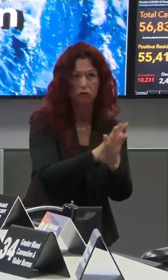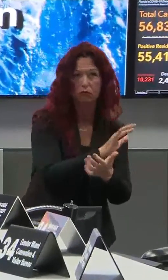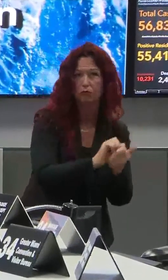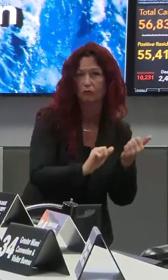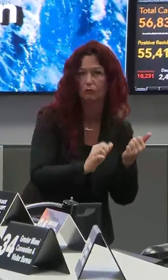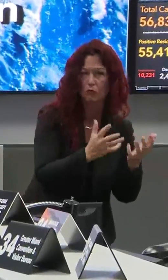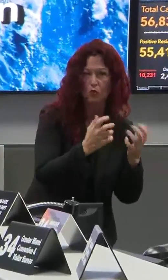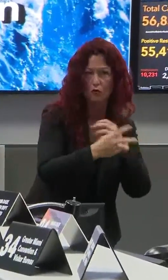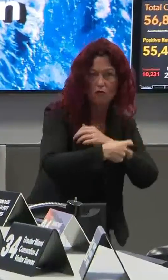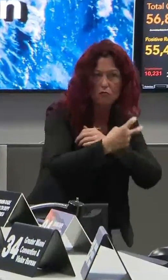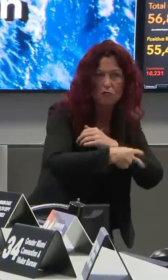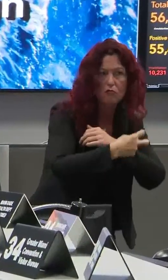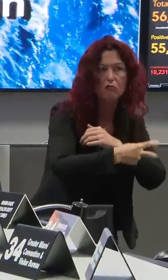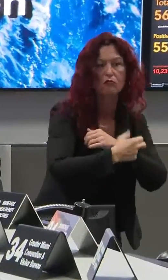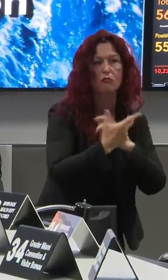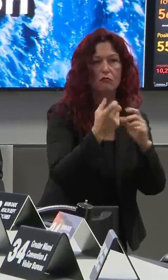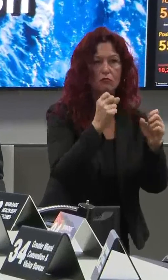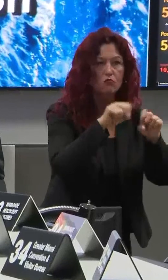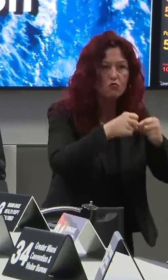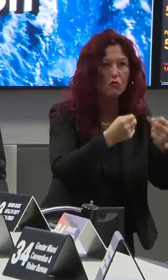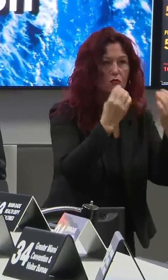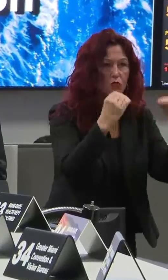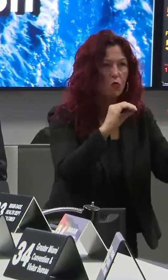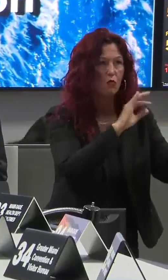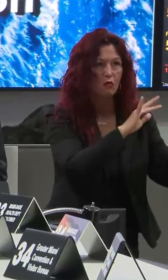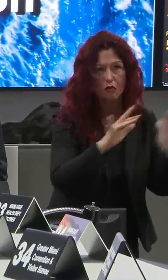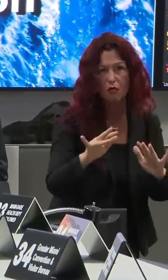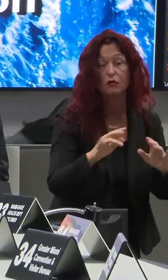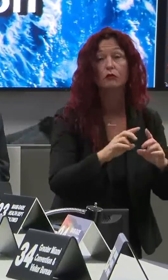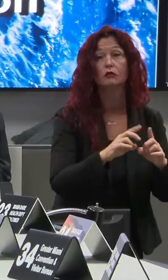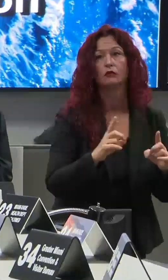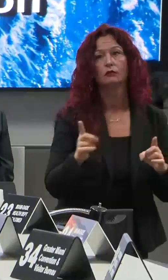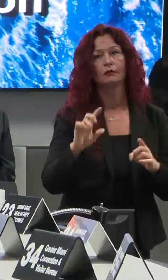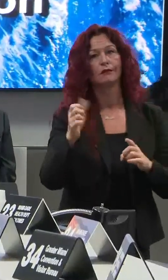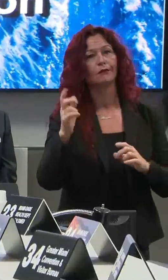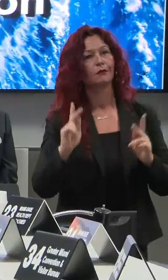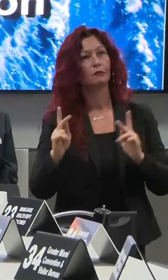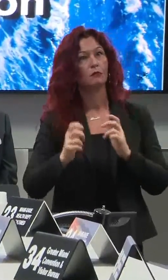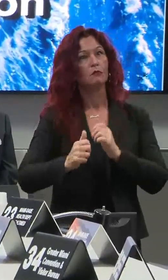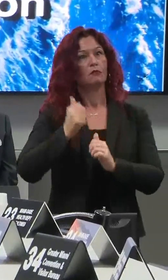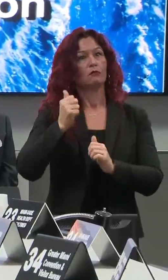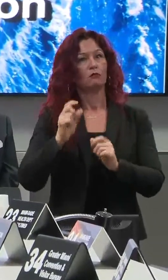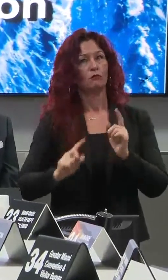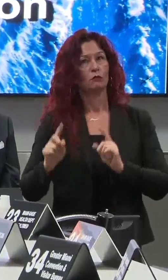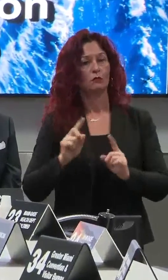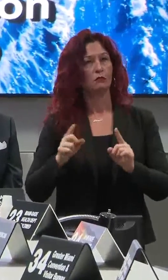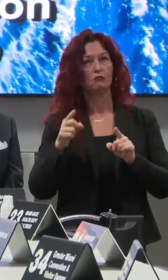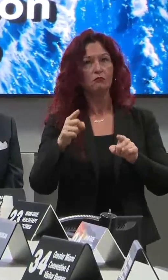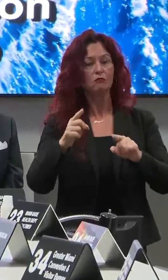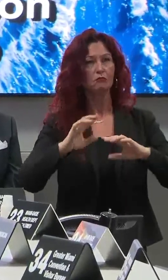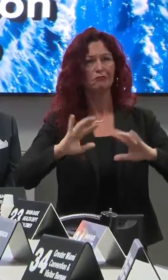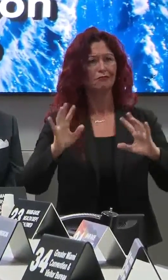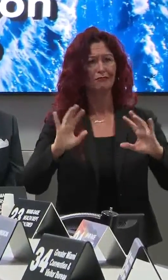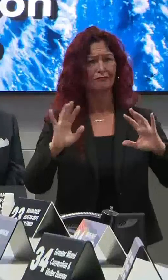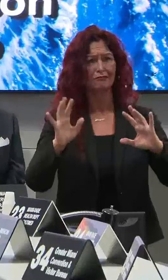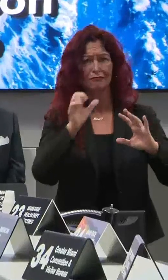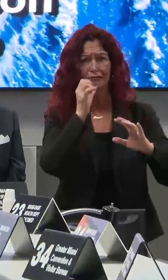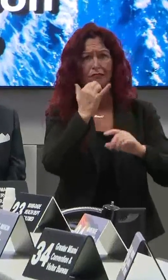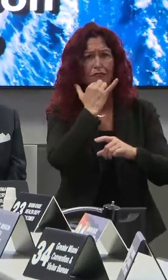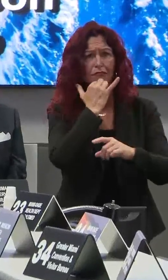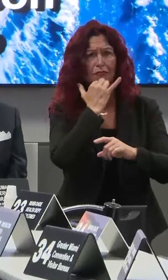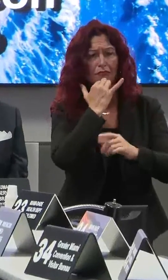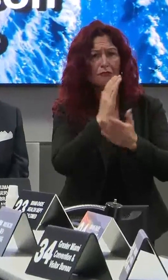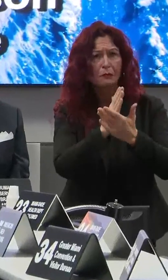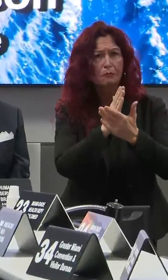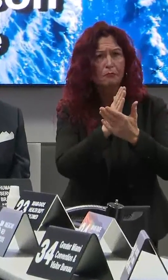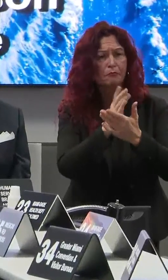breaking into a CVS and causing destruction and looting. And they, along with others, as you saw from that video, I